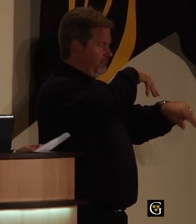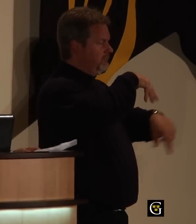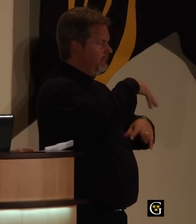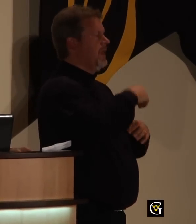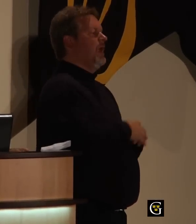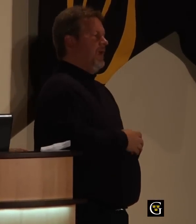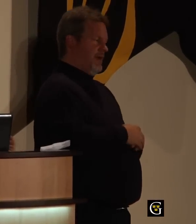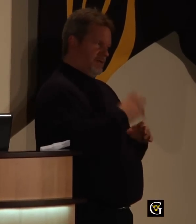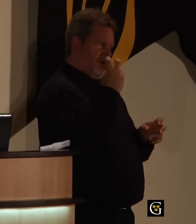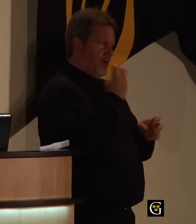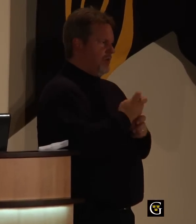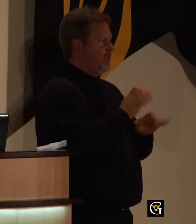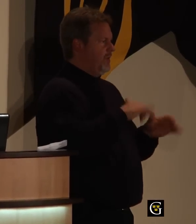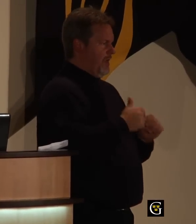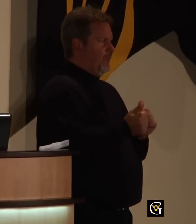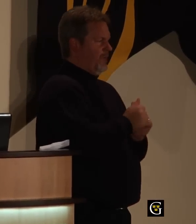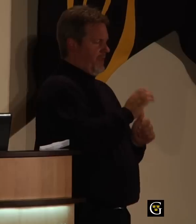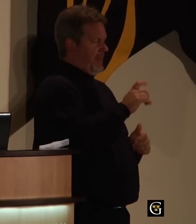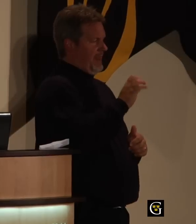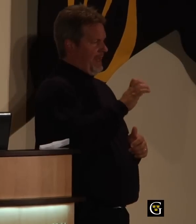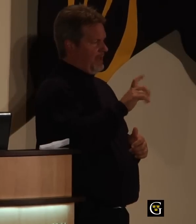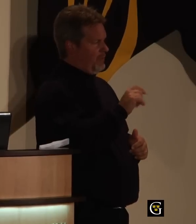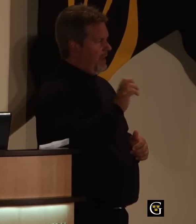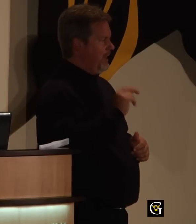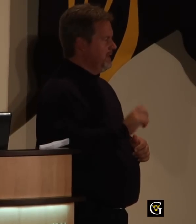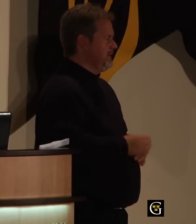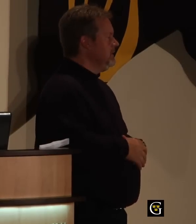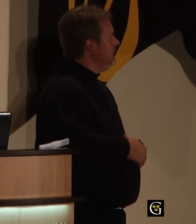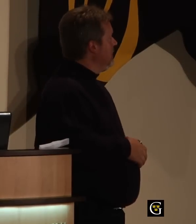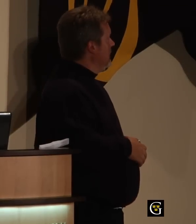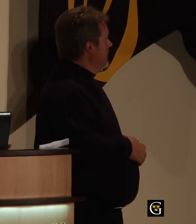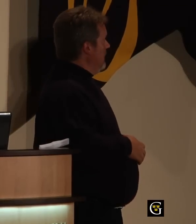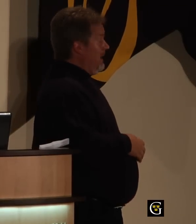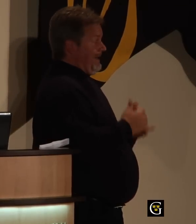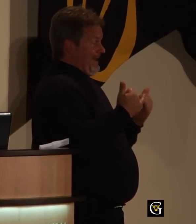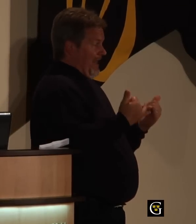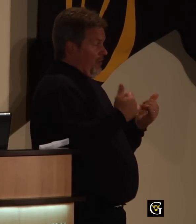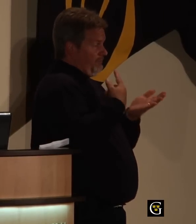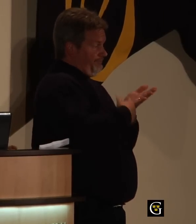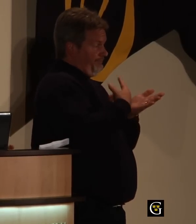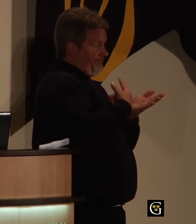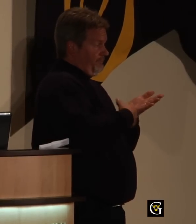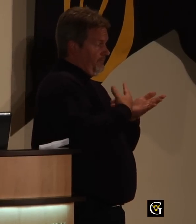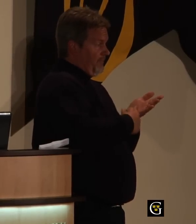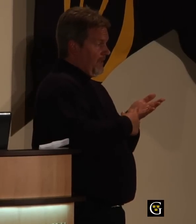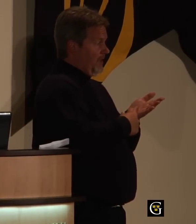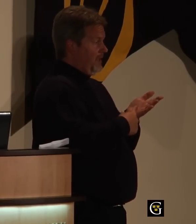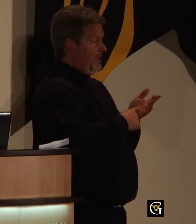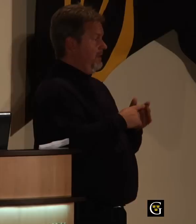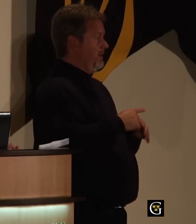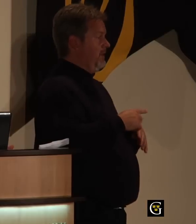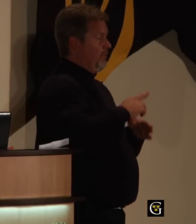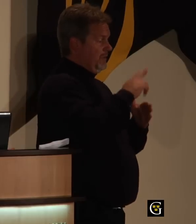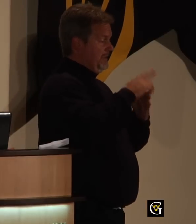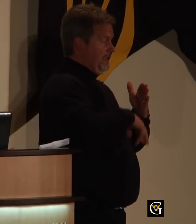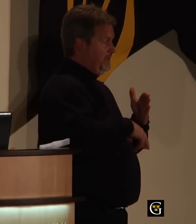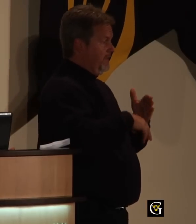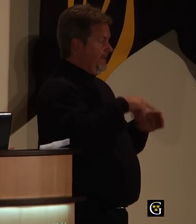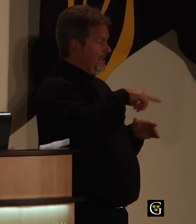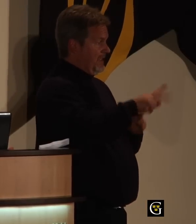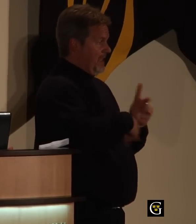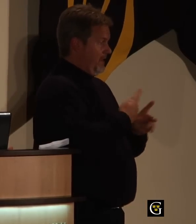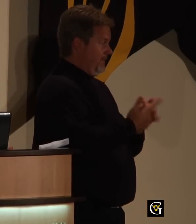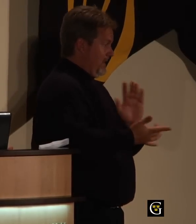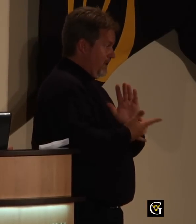with electrodes. Okay, so let's start talking about the ramifications of this kind of technology. A likely